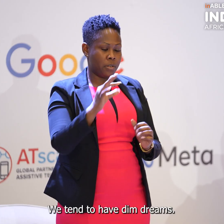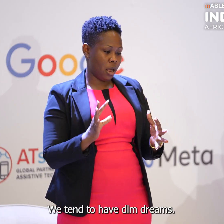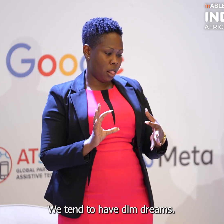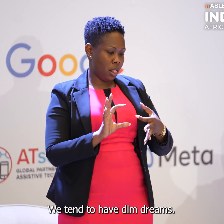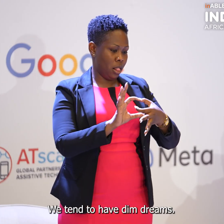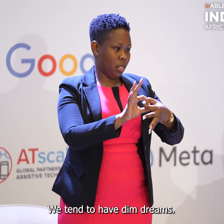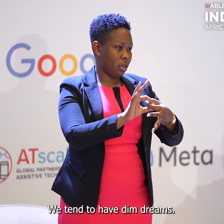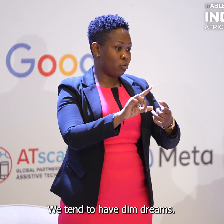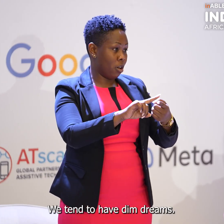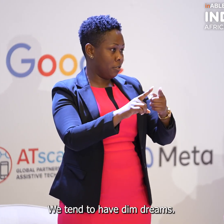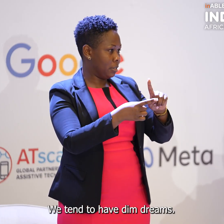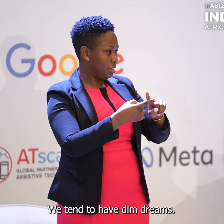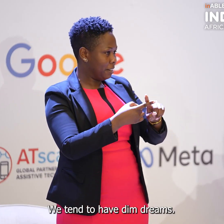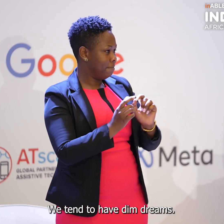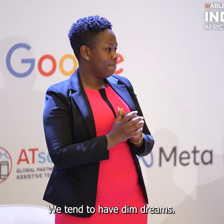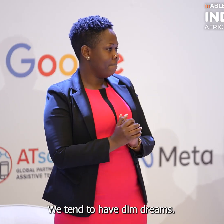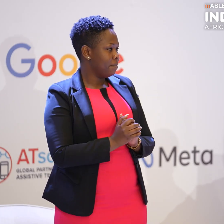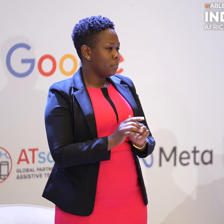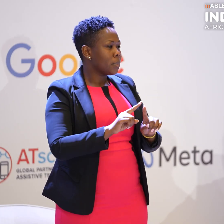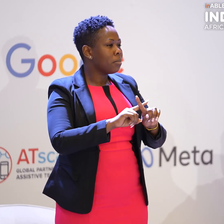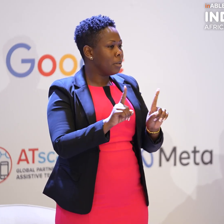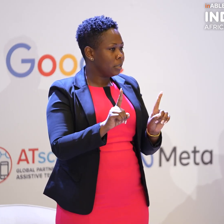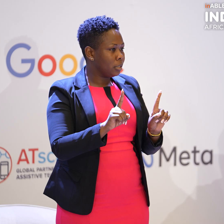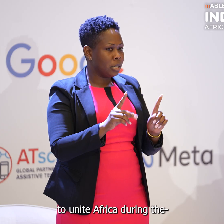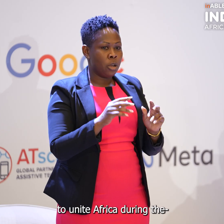We tend to have dreams